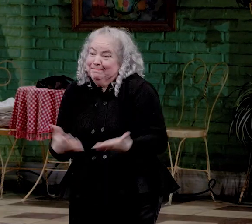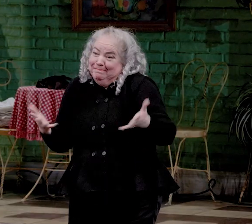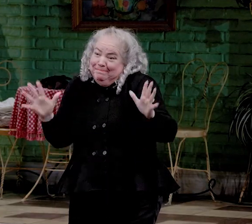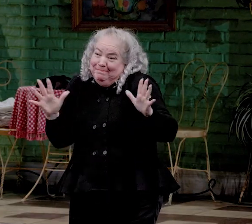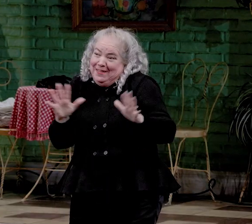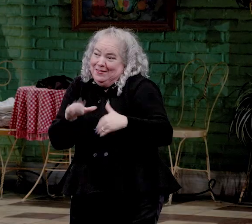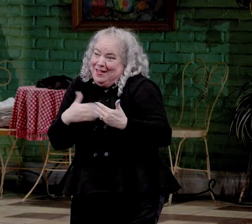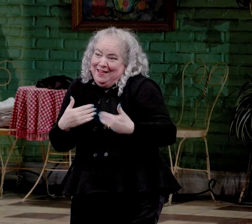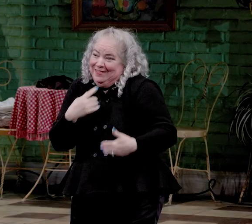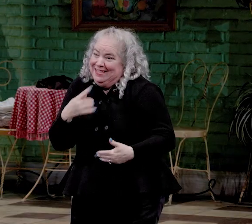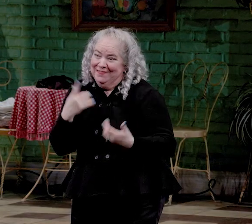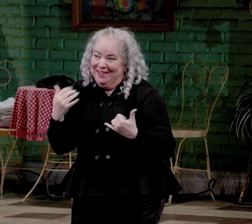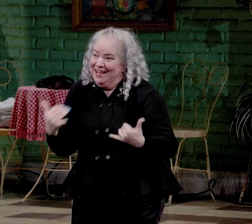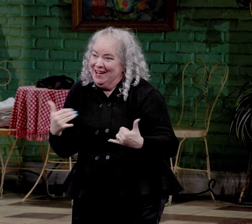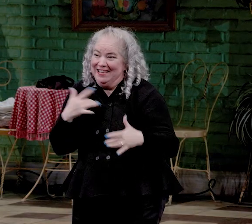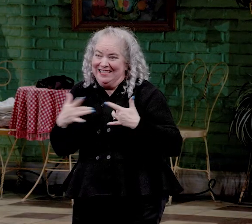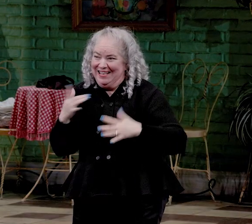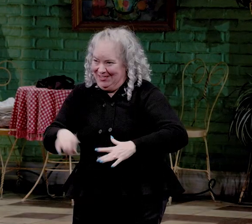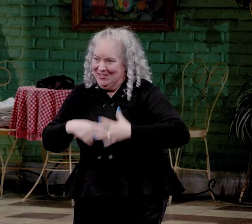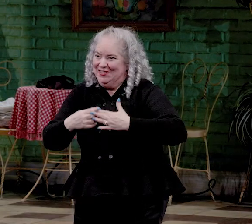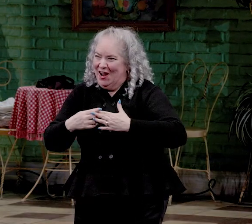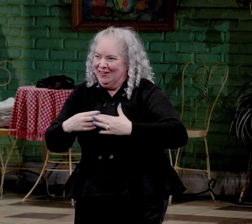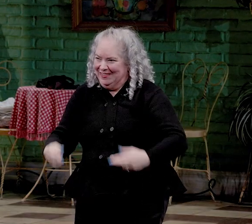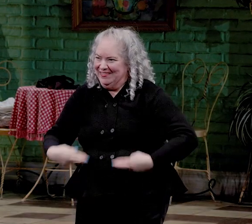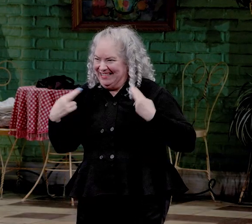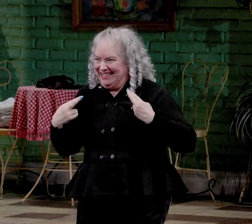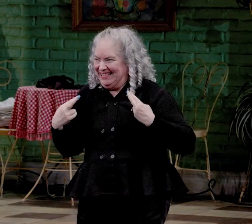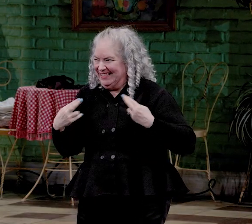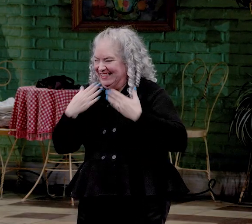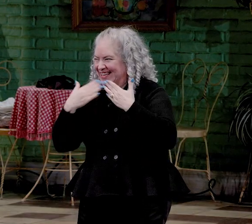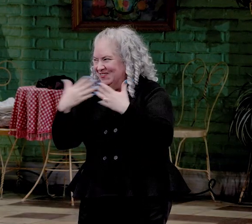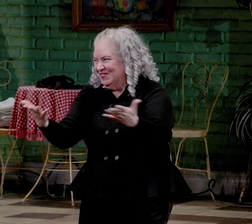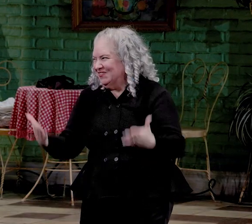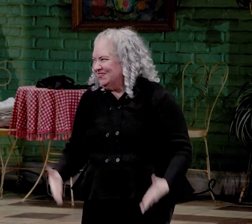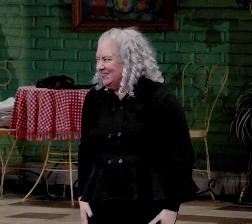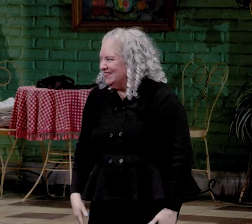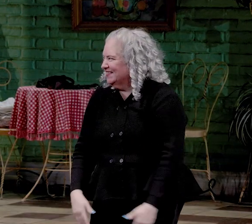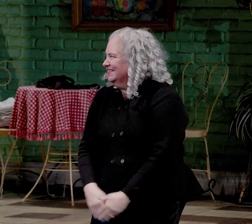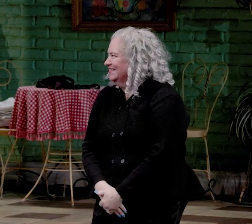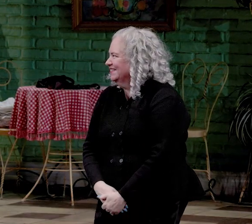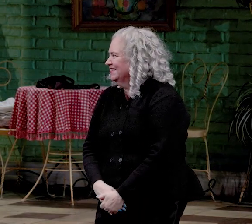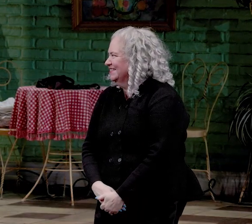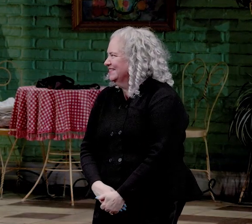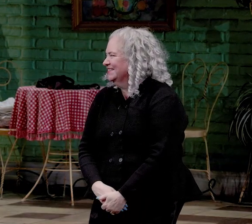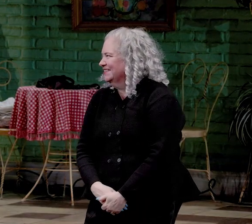I have to say for now, because I'm just really excited to start this residency. So thank you.